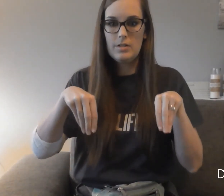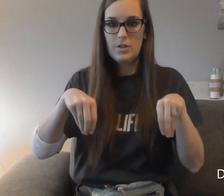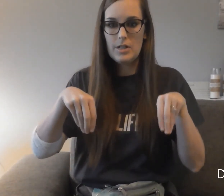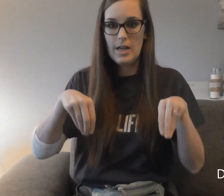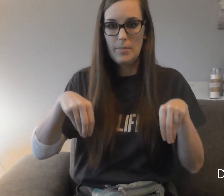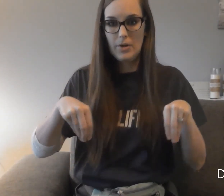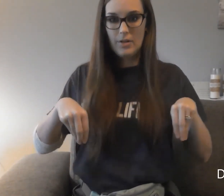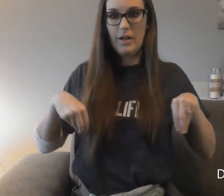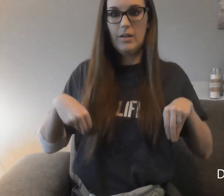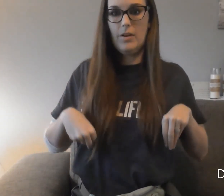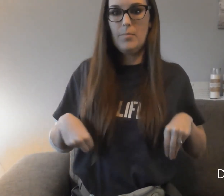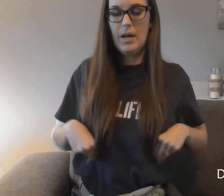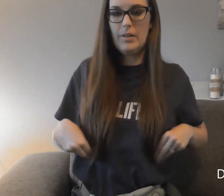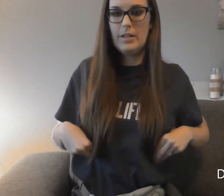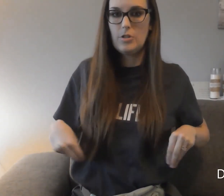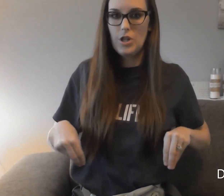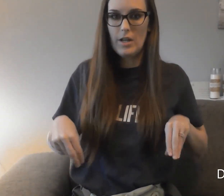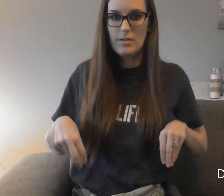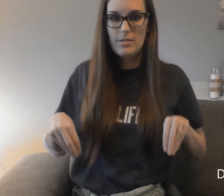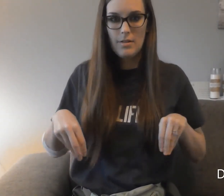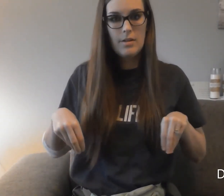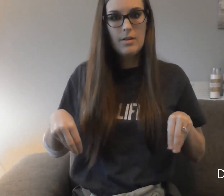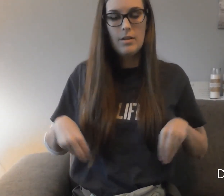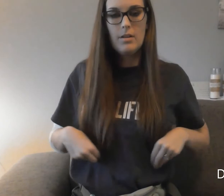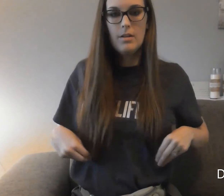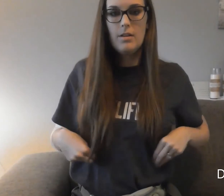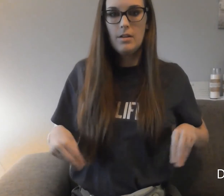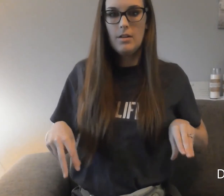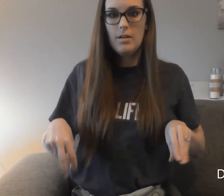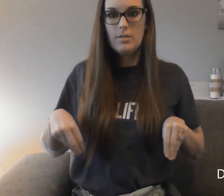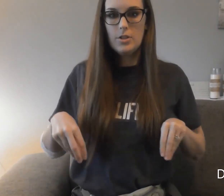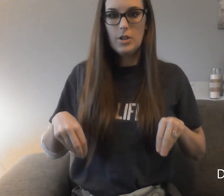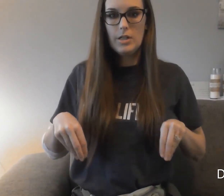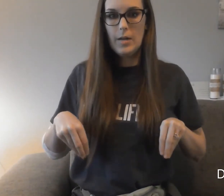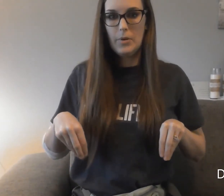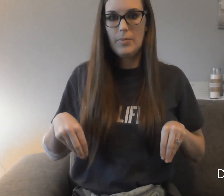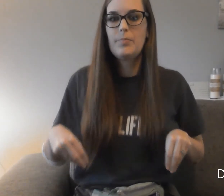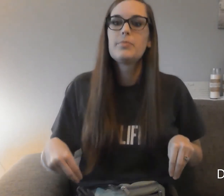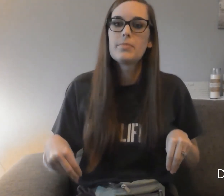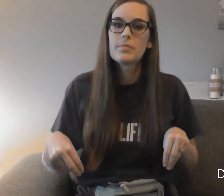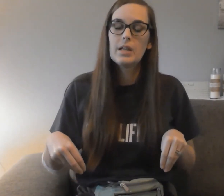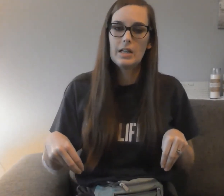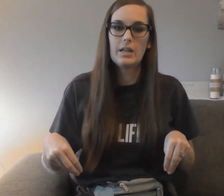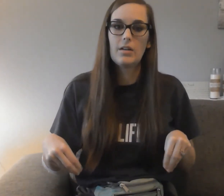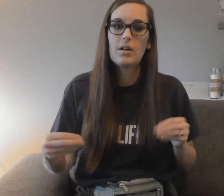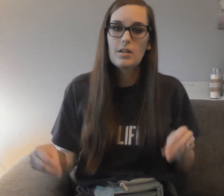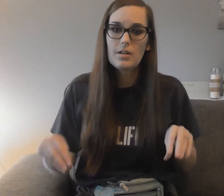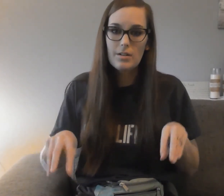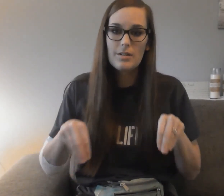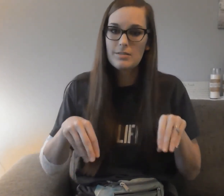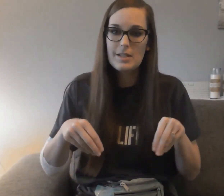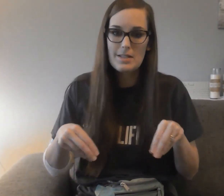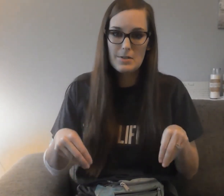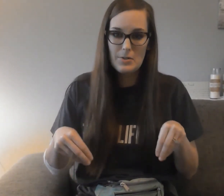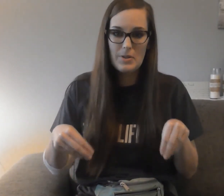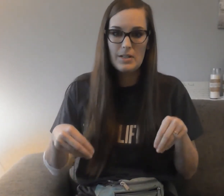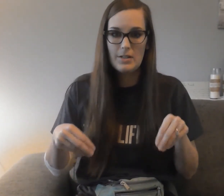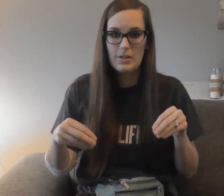dirty diaper, kind of up by like your chest. Dirty diaper. And our daughter doesn't do it